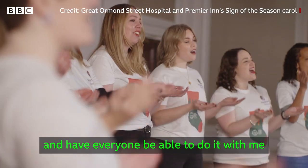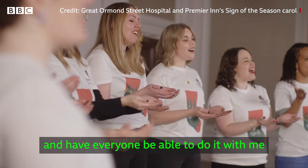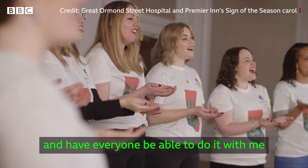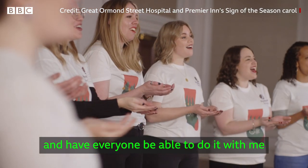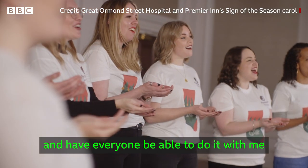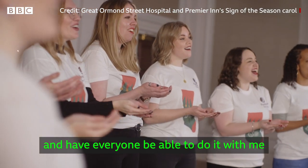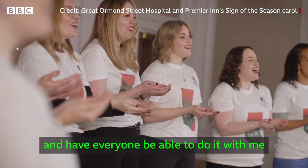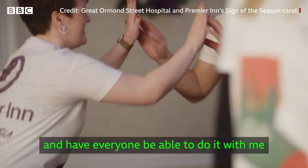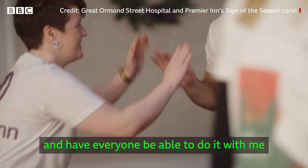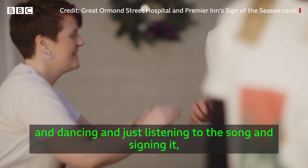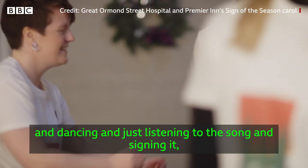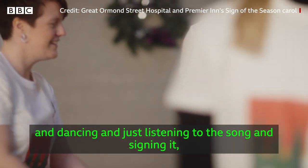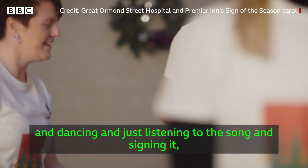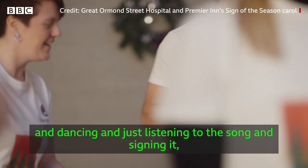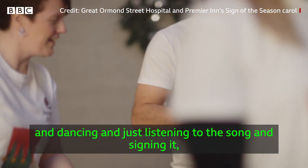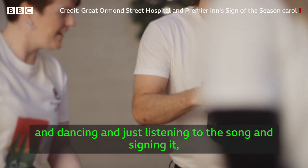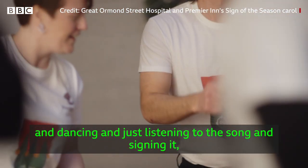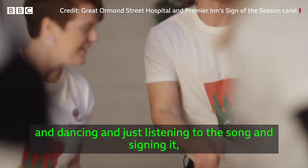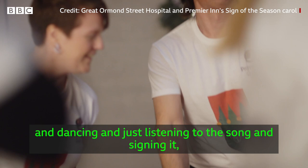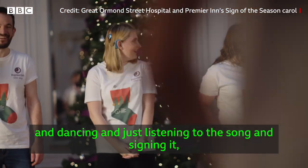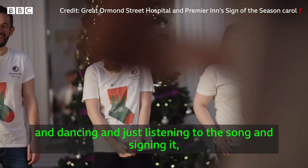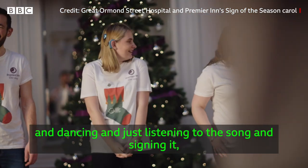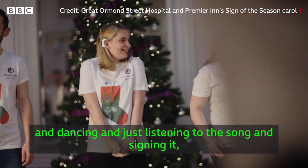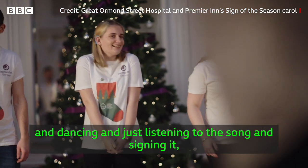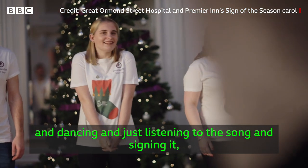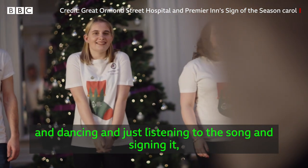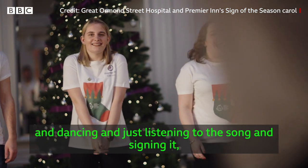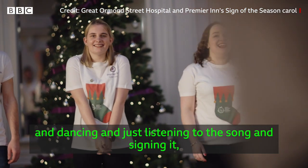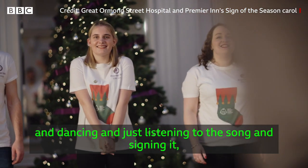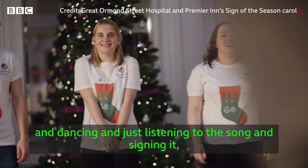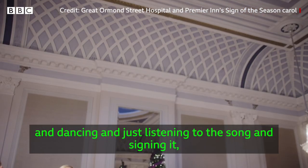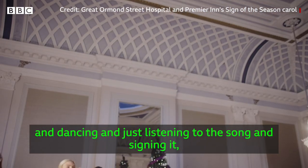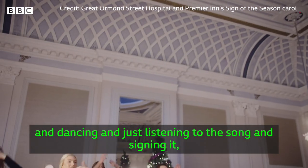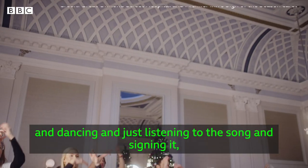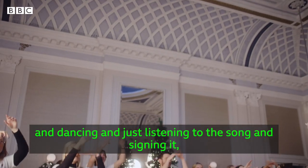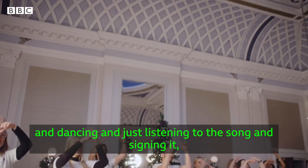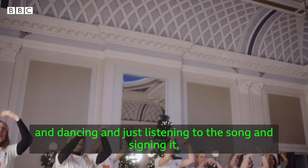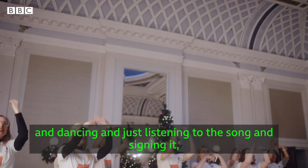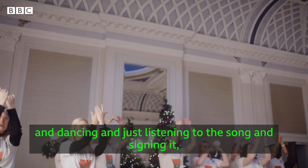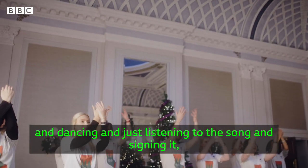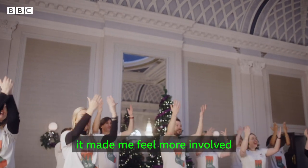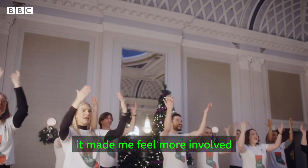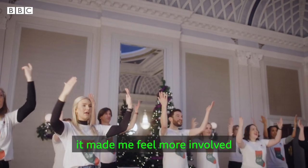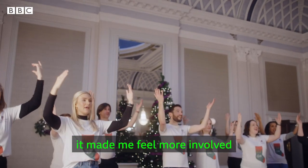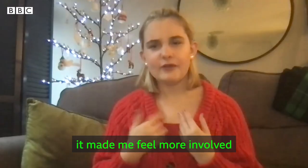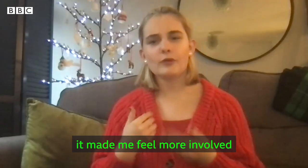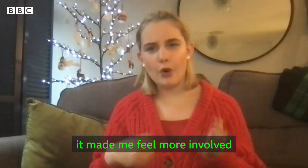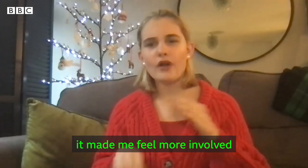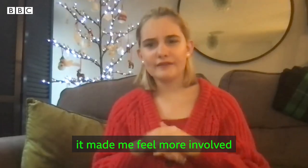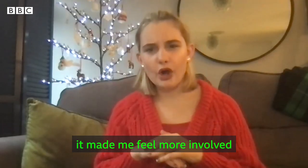be able to do it with me and dancing and just listening to the song and signing it made me feel more